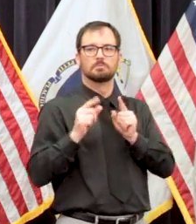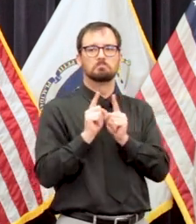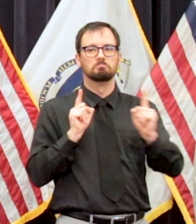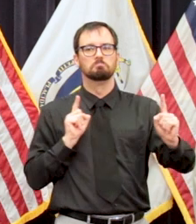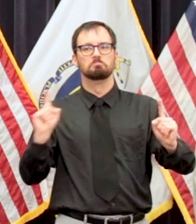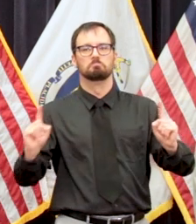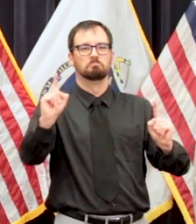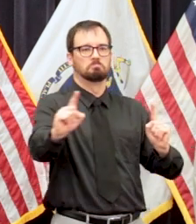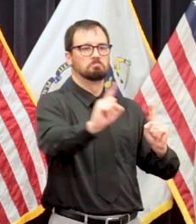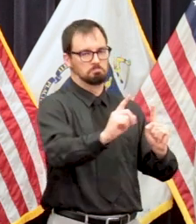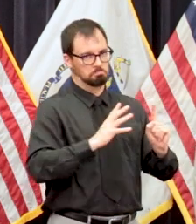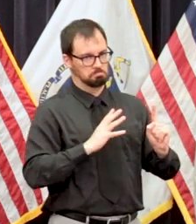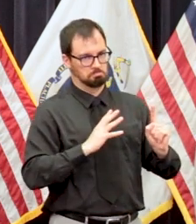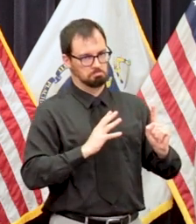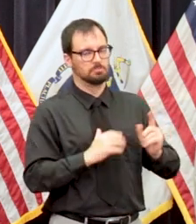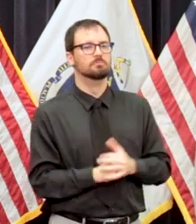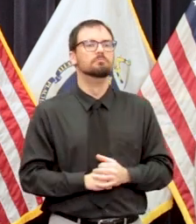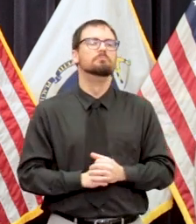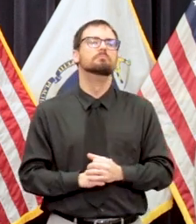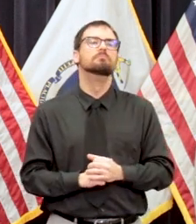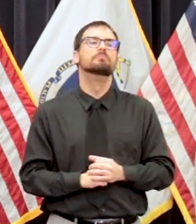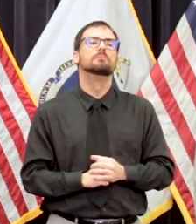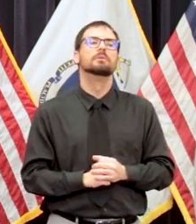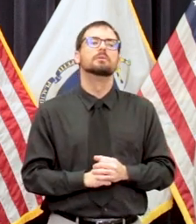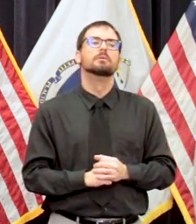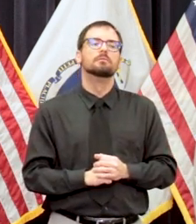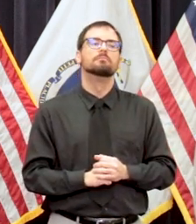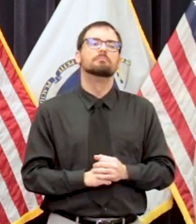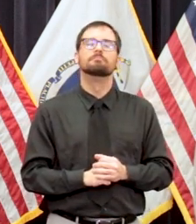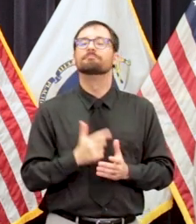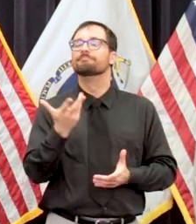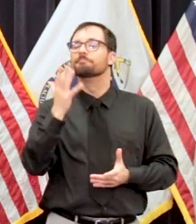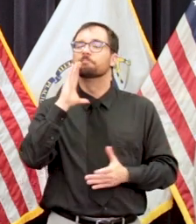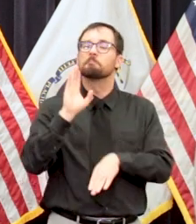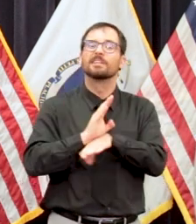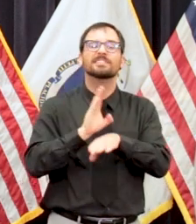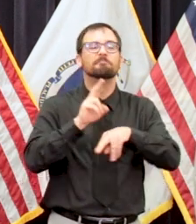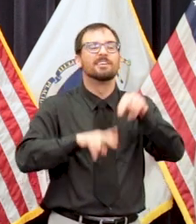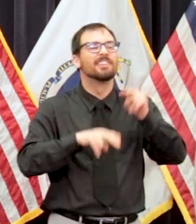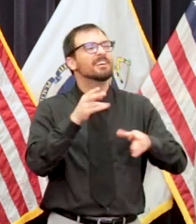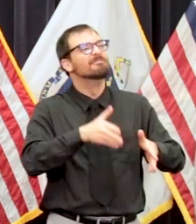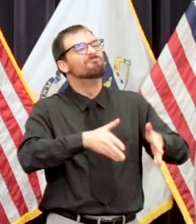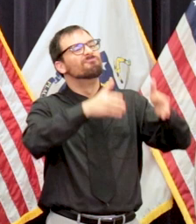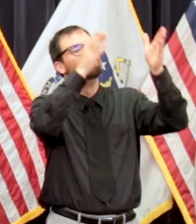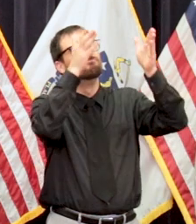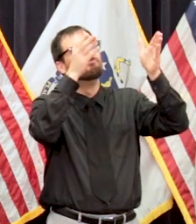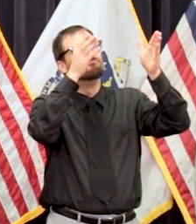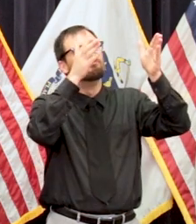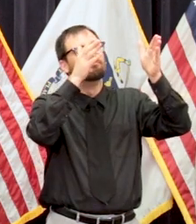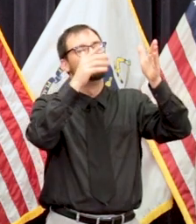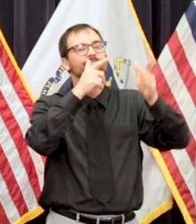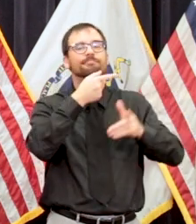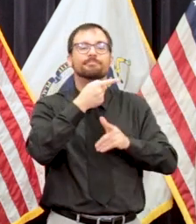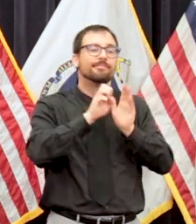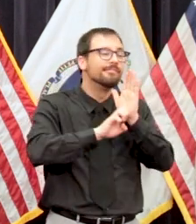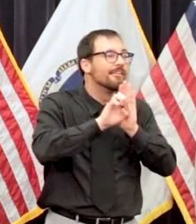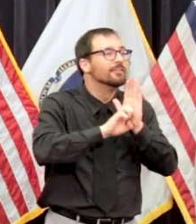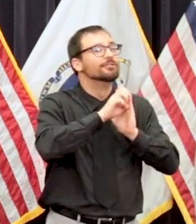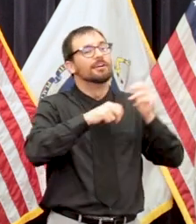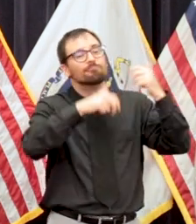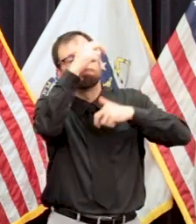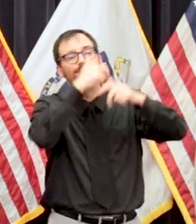government buildings, or factories where large numbers of people are present, but it is unusual for them to be within arm's length of one